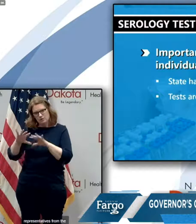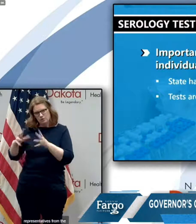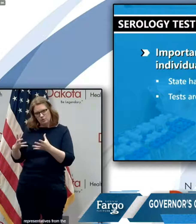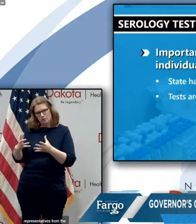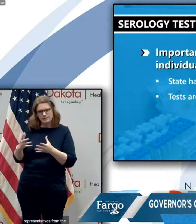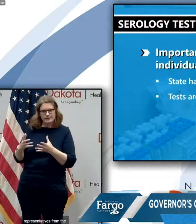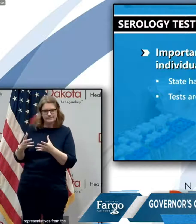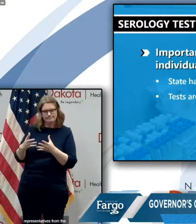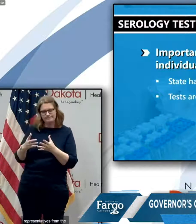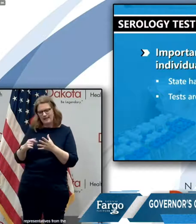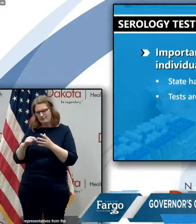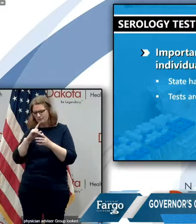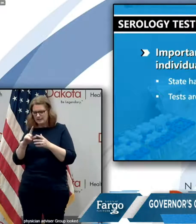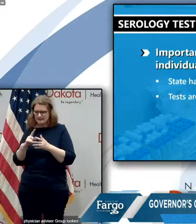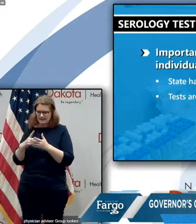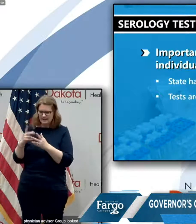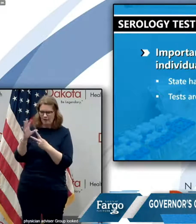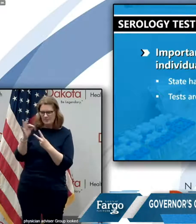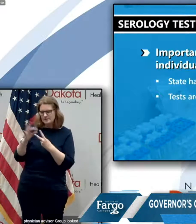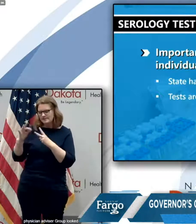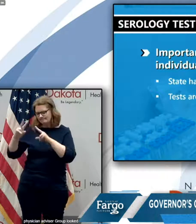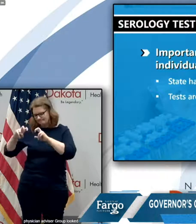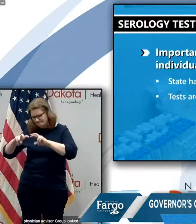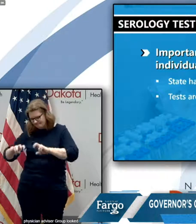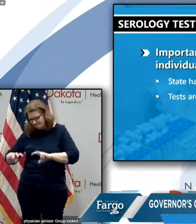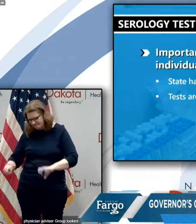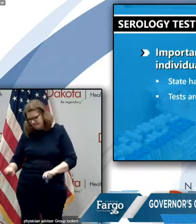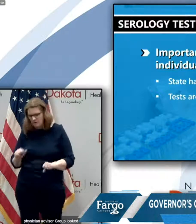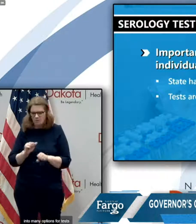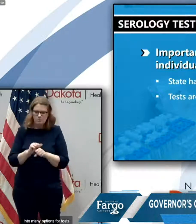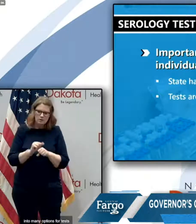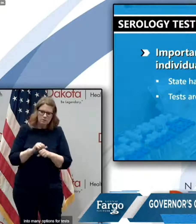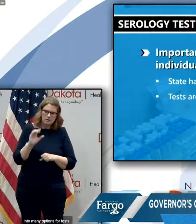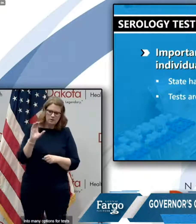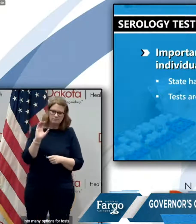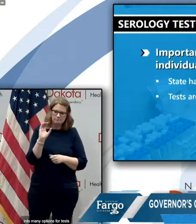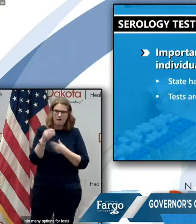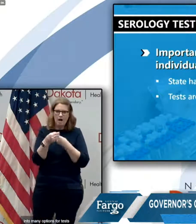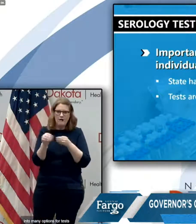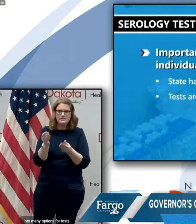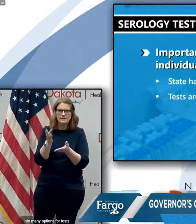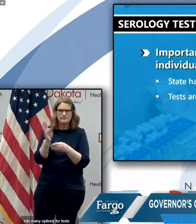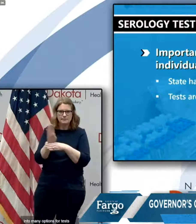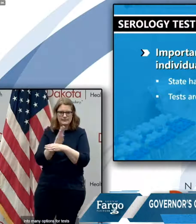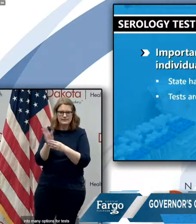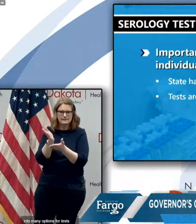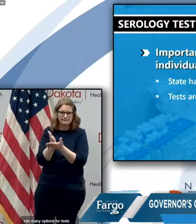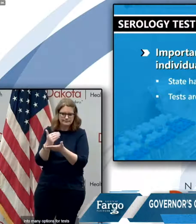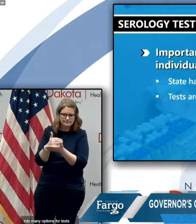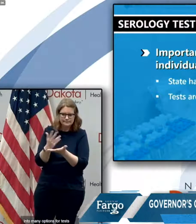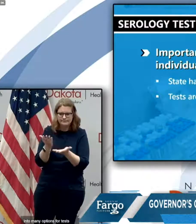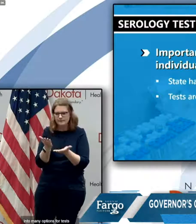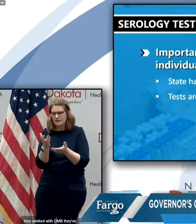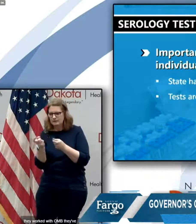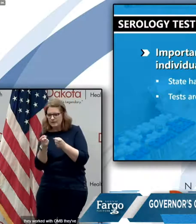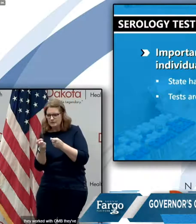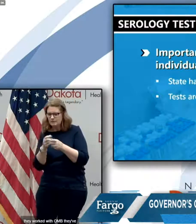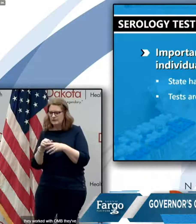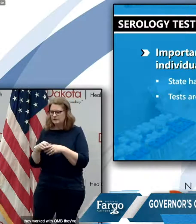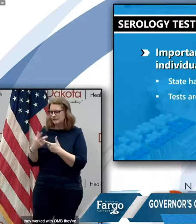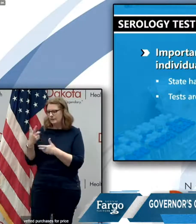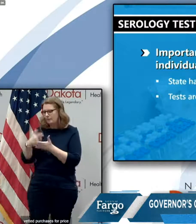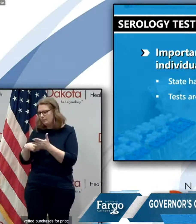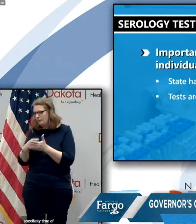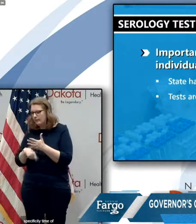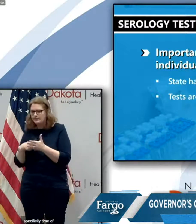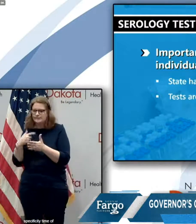many options for tests. They worked with OMB. They vetted purchases for price, specificity, time of arrival,